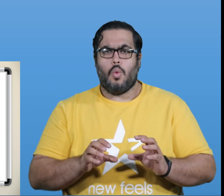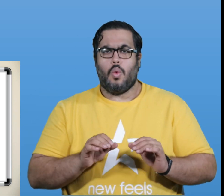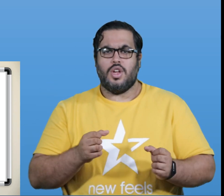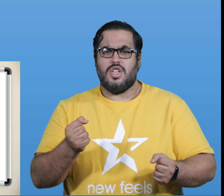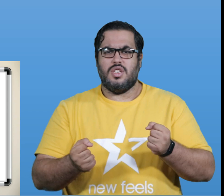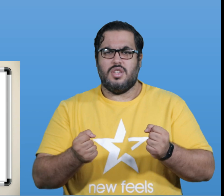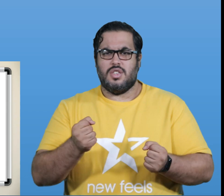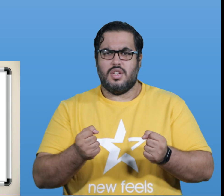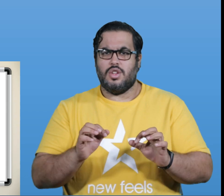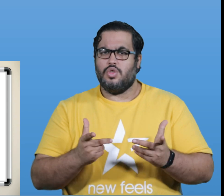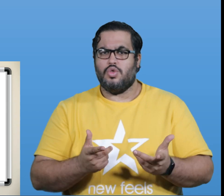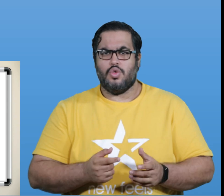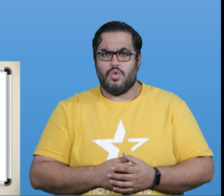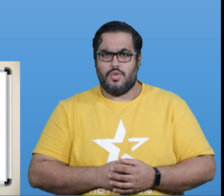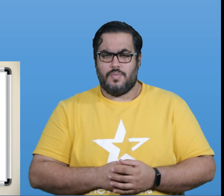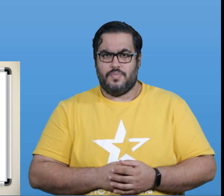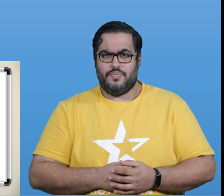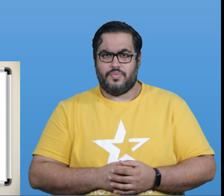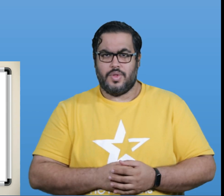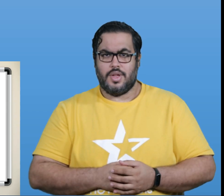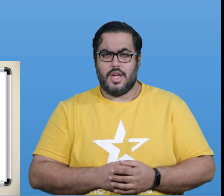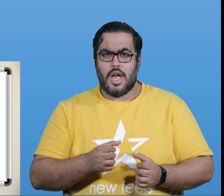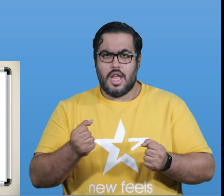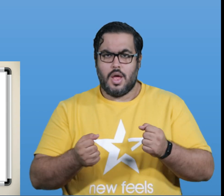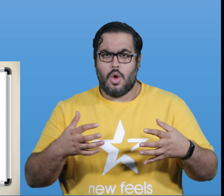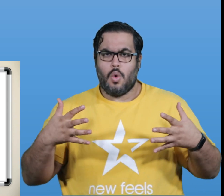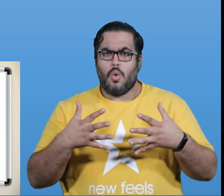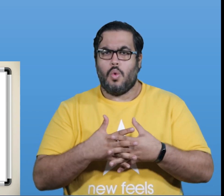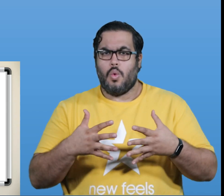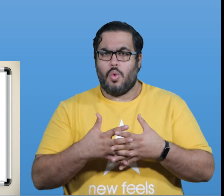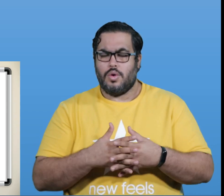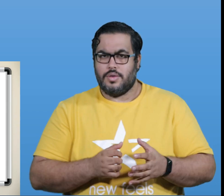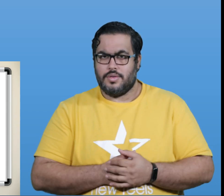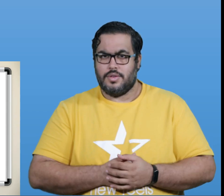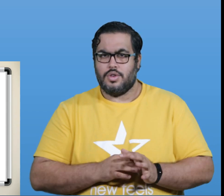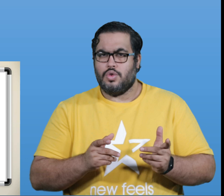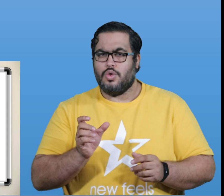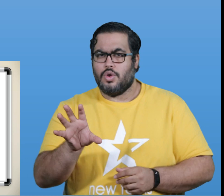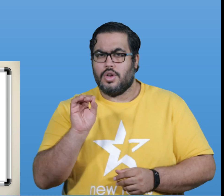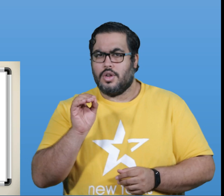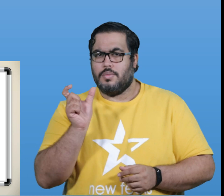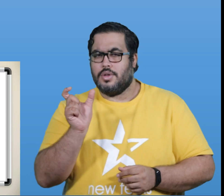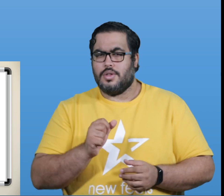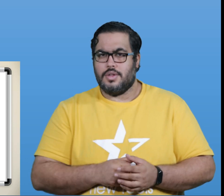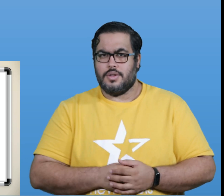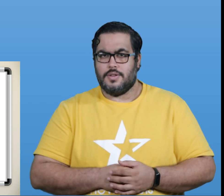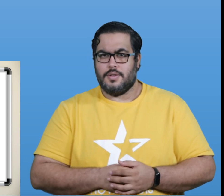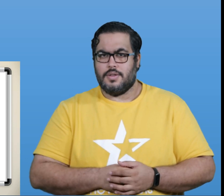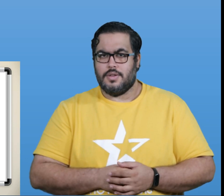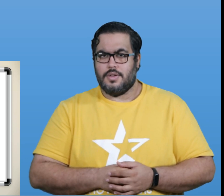the blank. So nomad, aborigine, clan, and roundabout. So if we remember the words, and you should go back